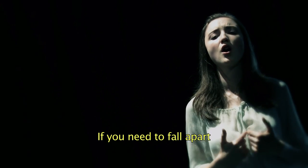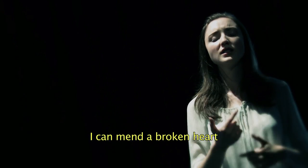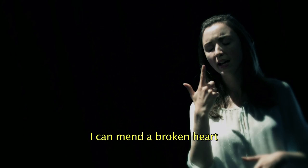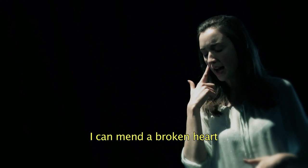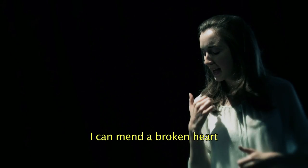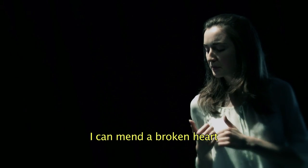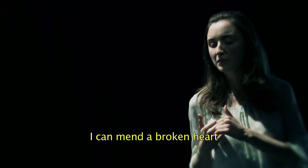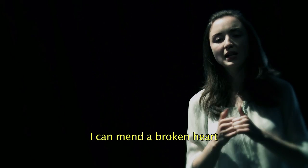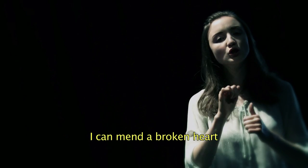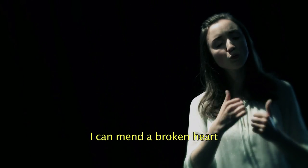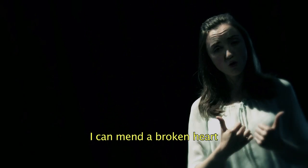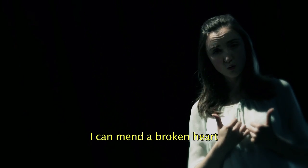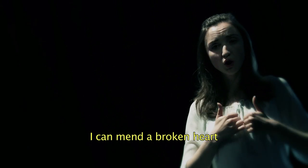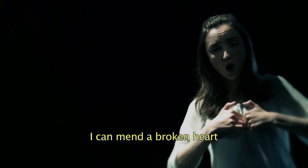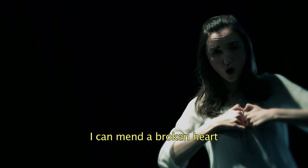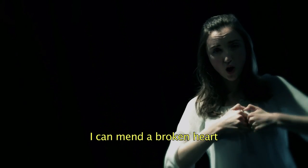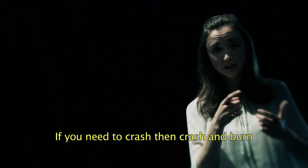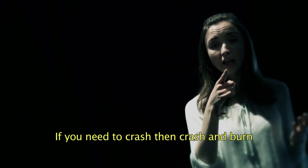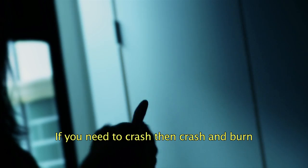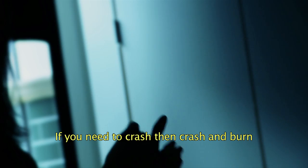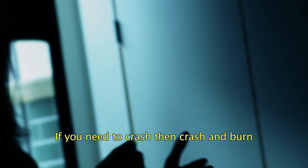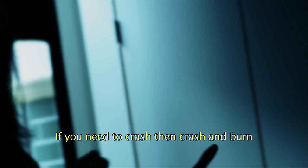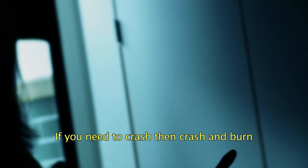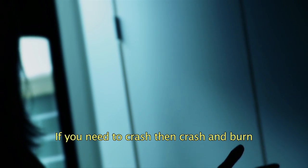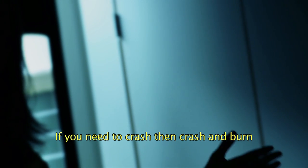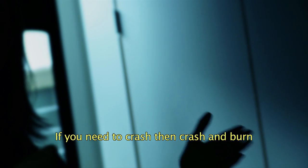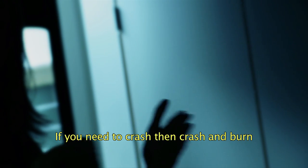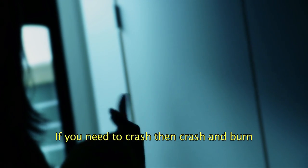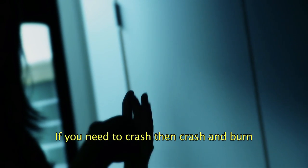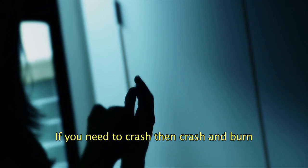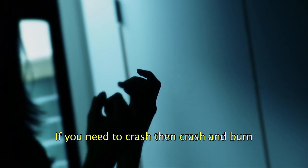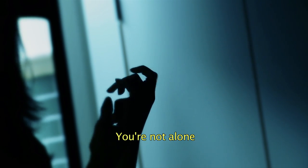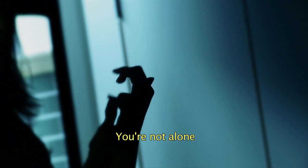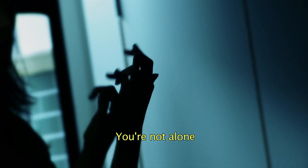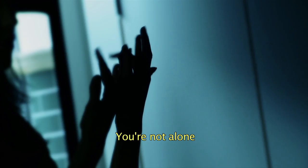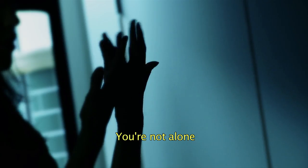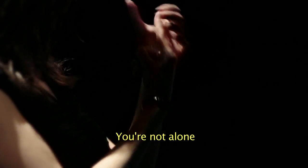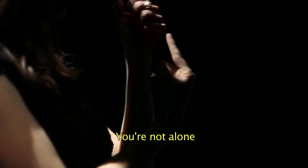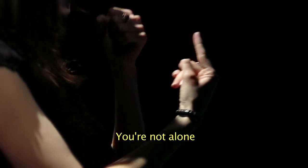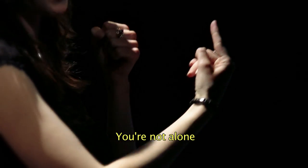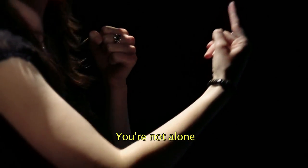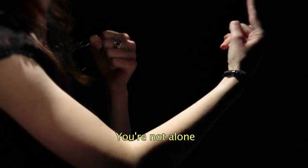Like a man to hold an arm If you need to cross, I'm crushing but you're not alone